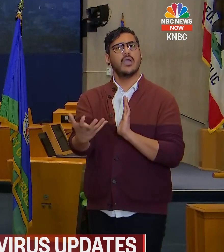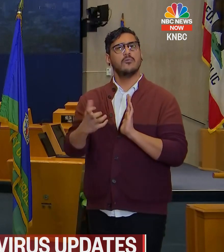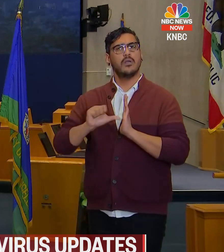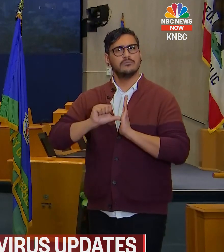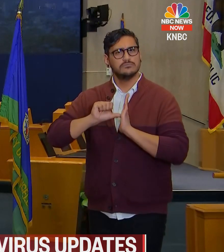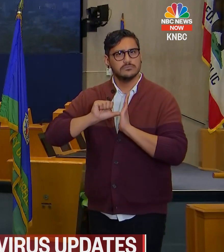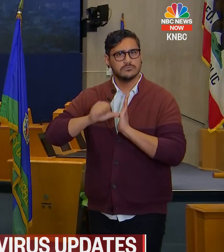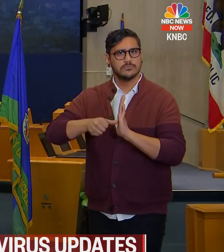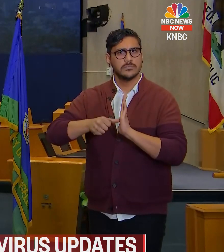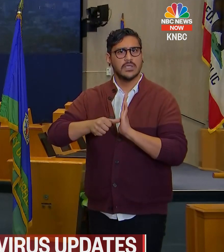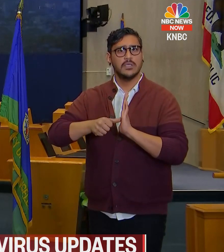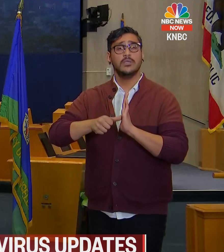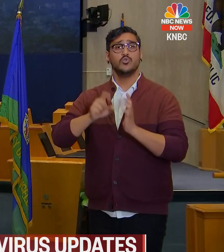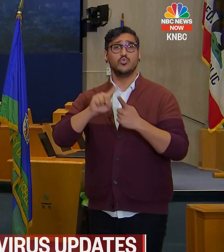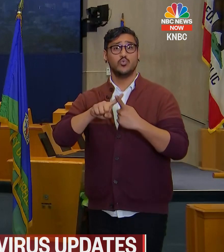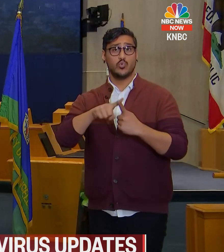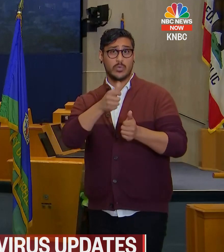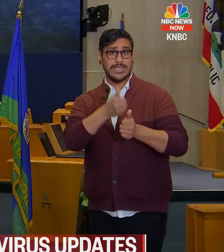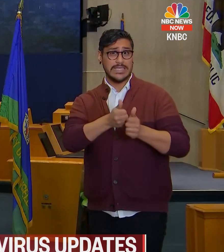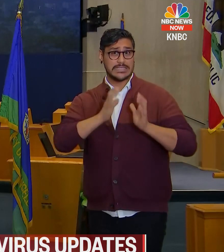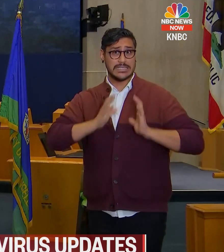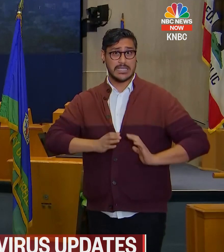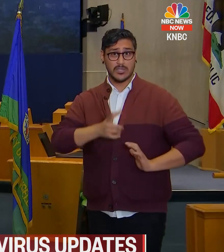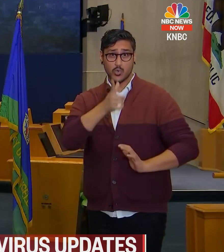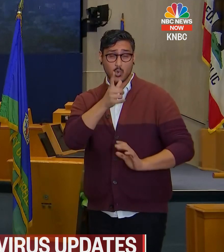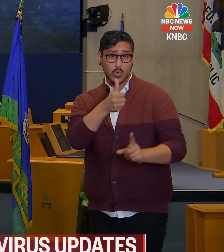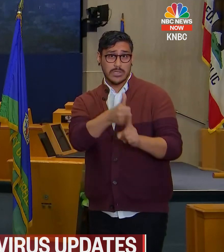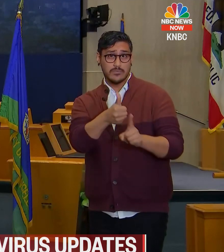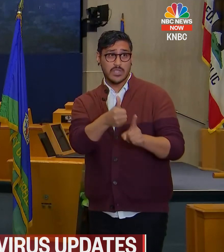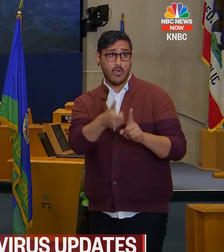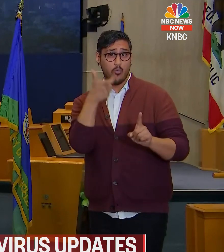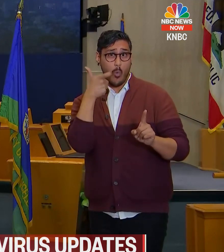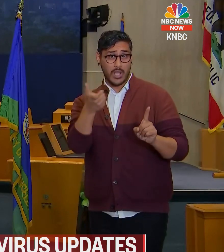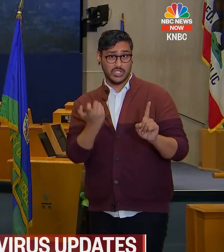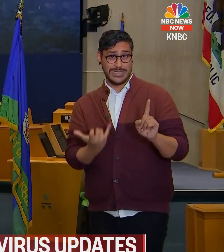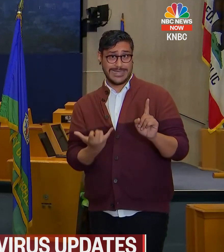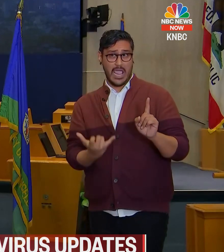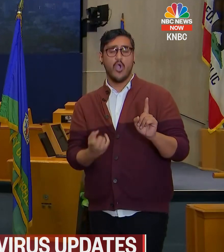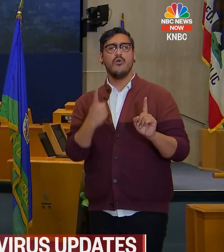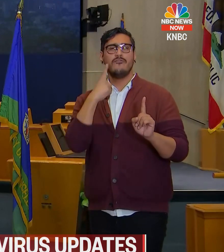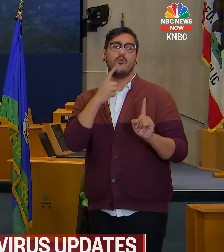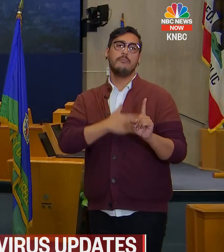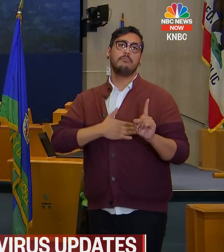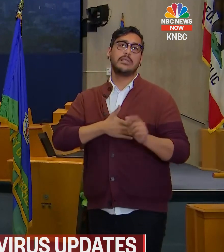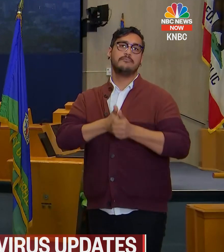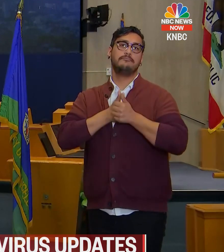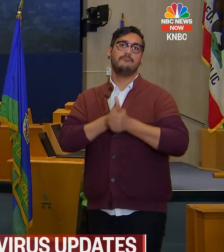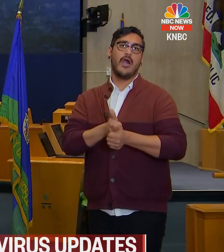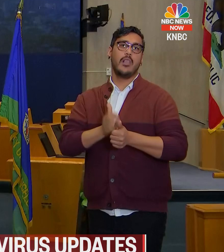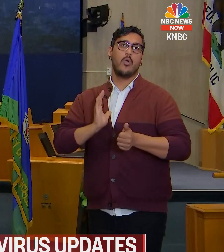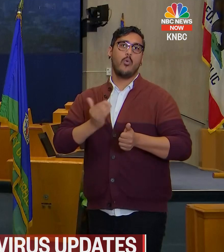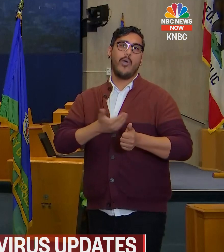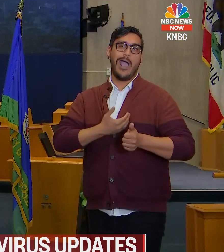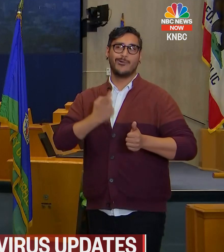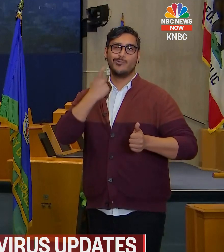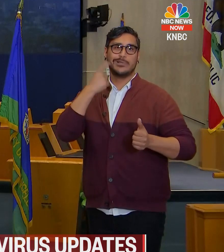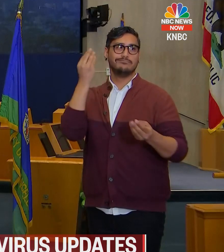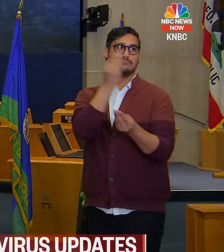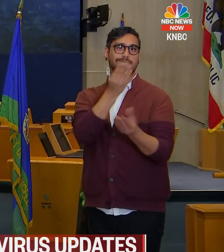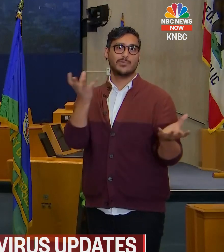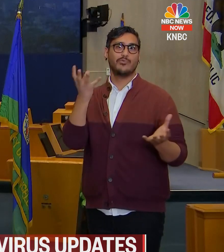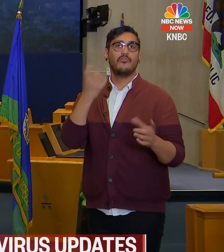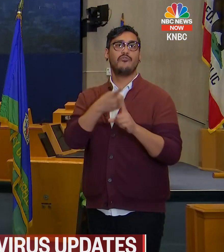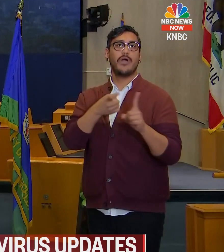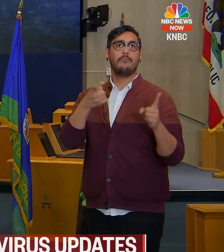re-emphasize to our citizens that are watching to adhere to our directives as it pertains to our public health